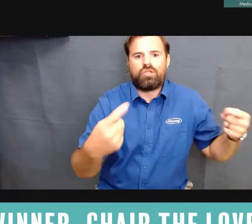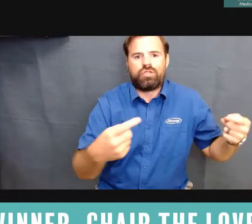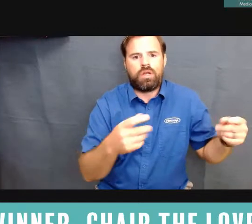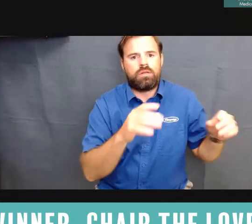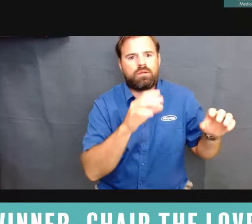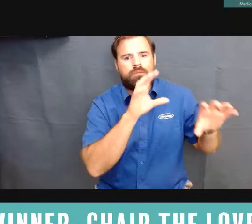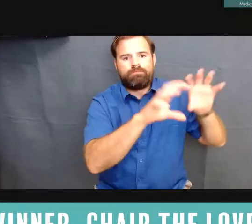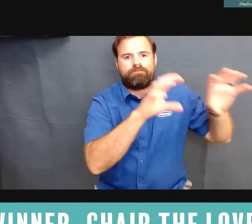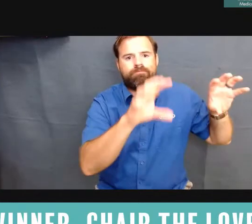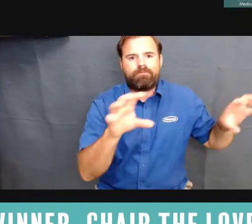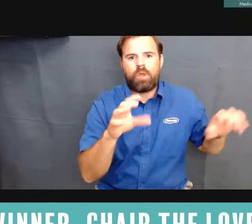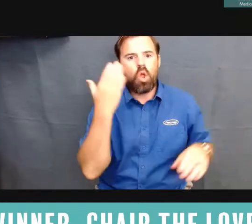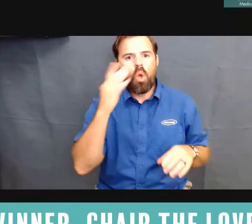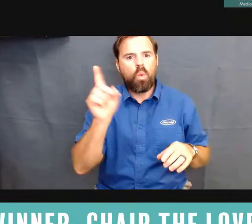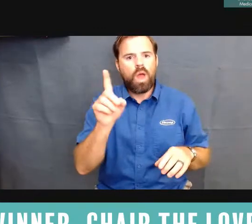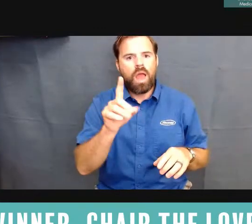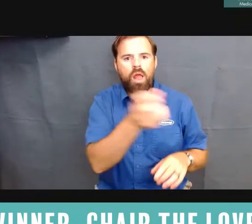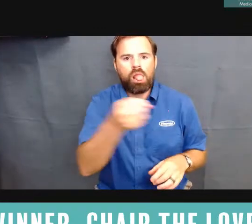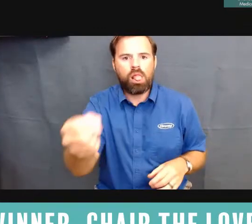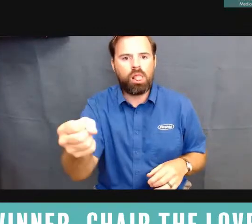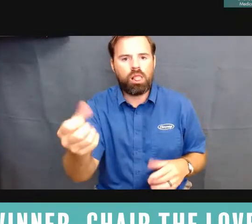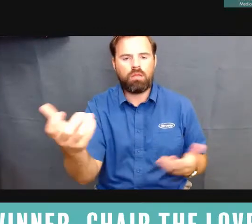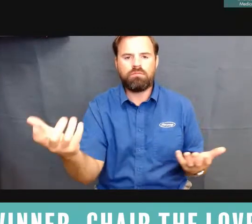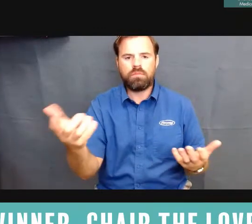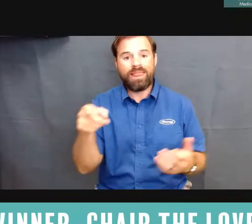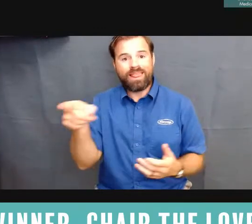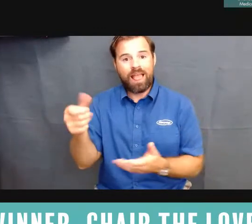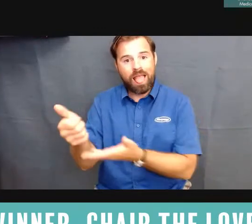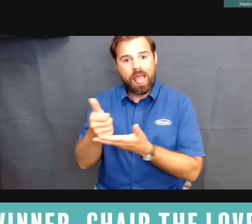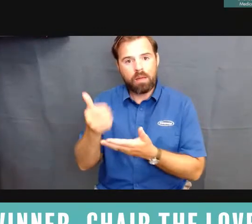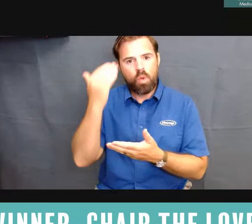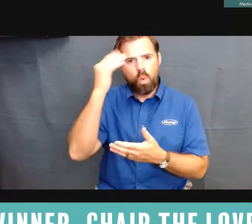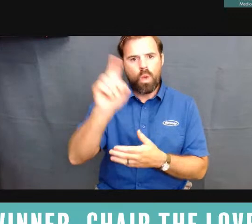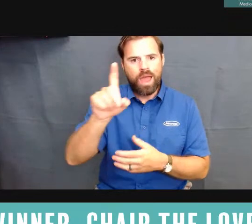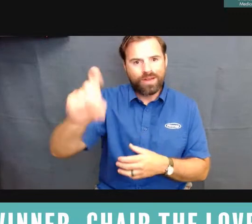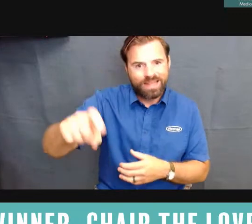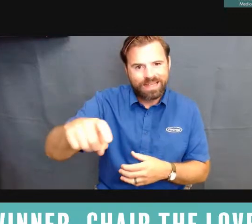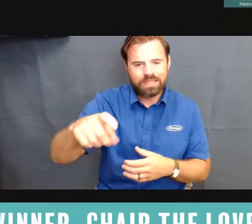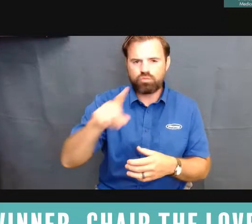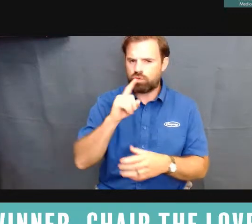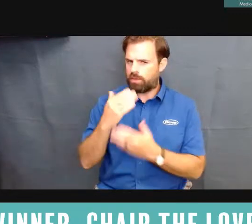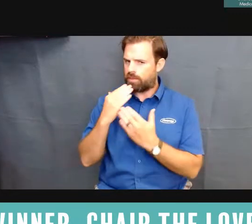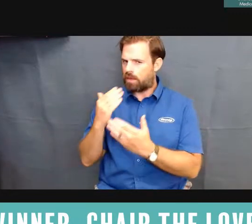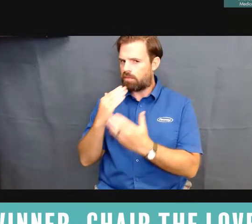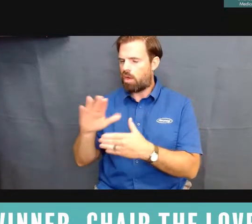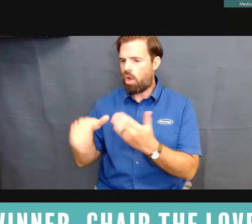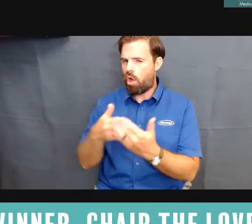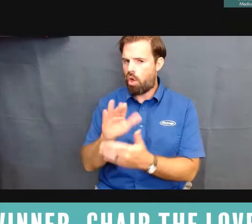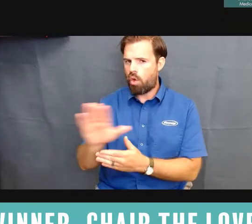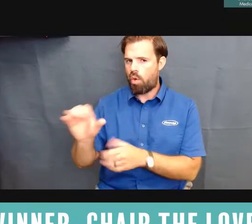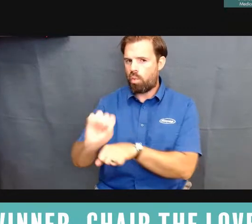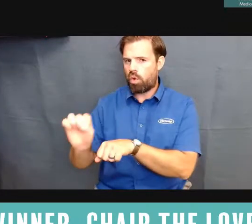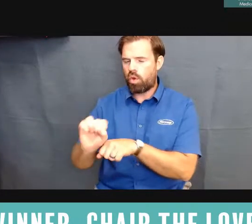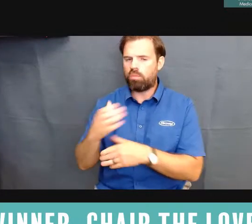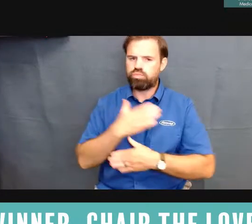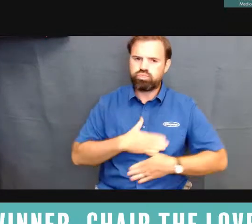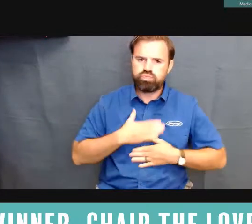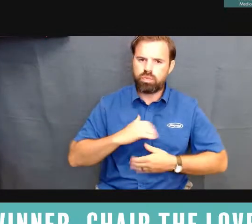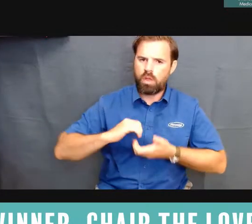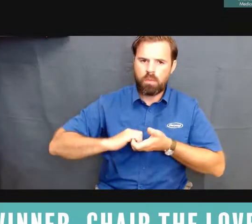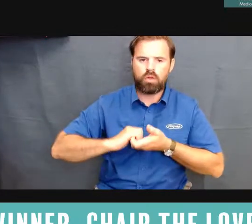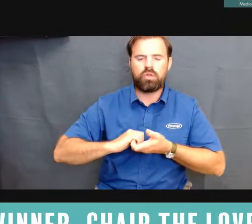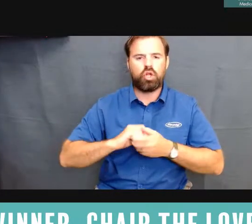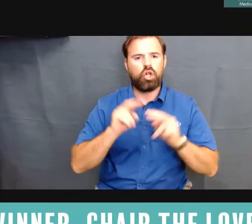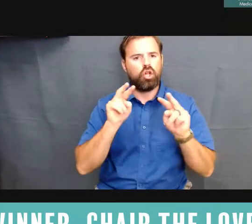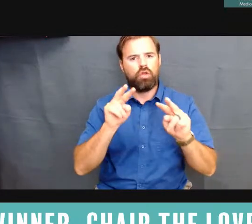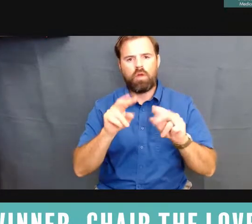where need is really identified and where the need is truly needed. So we thank you so much for all that you do. We appreciate our partnership.